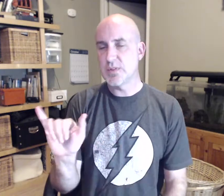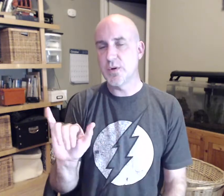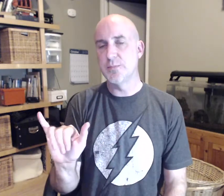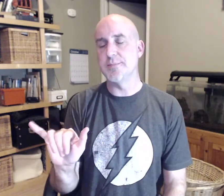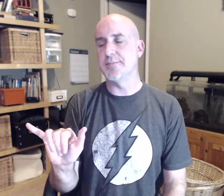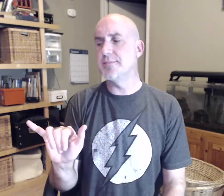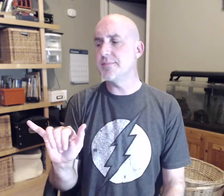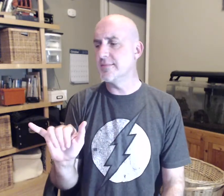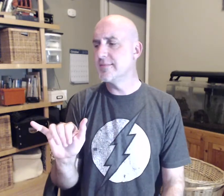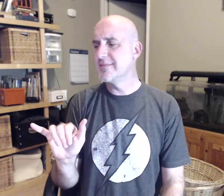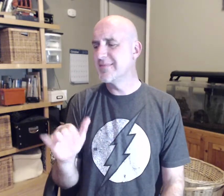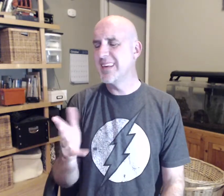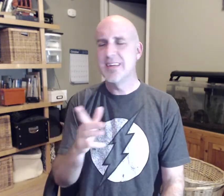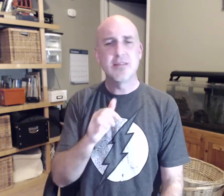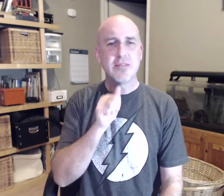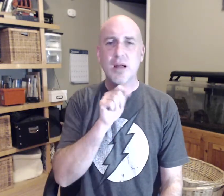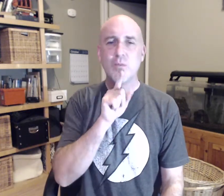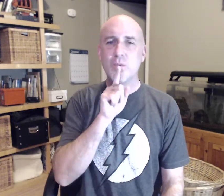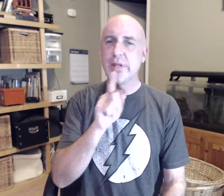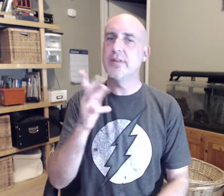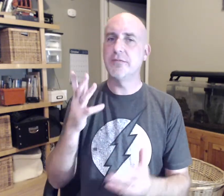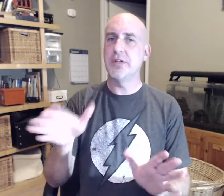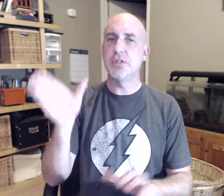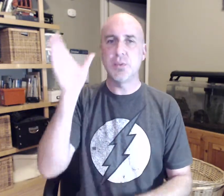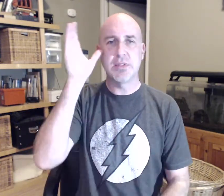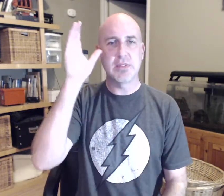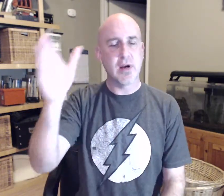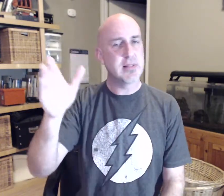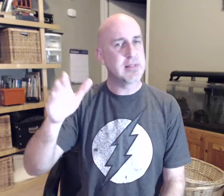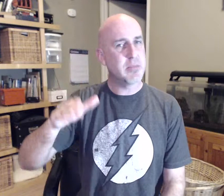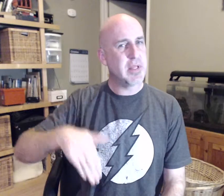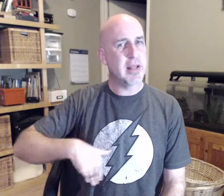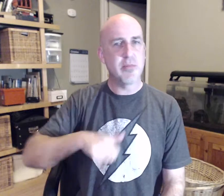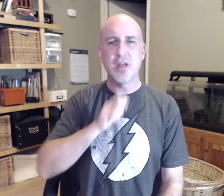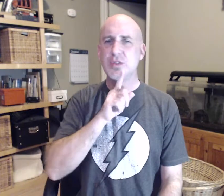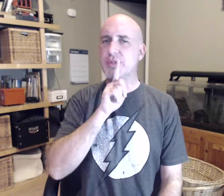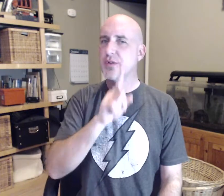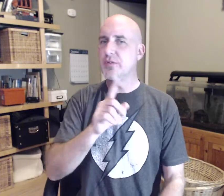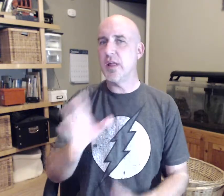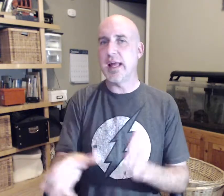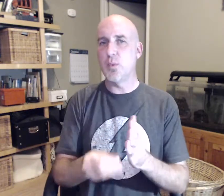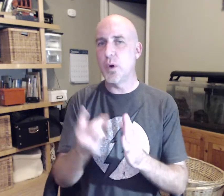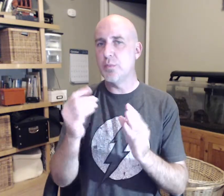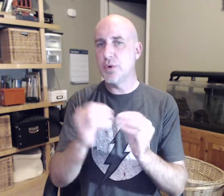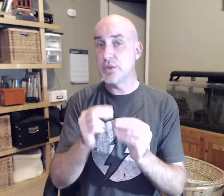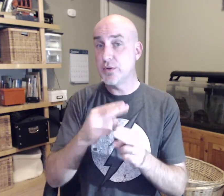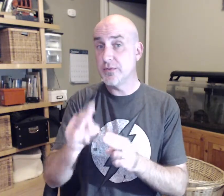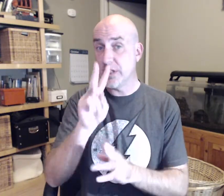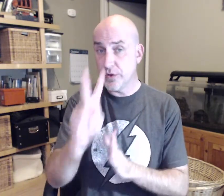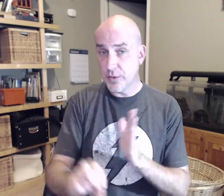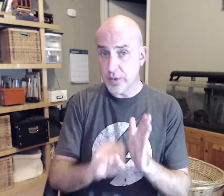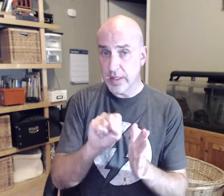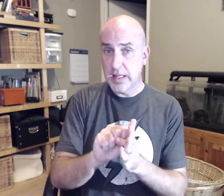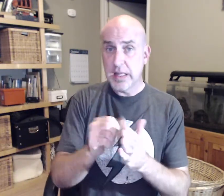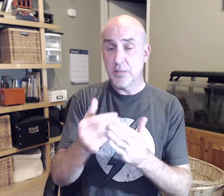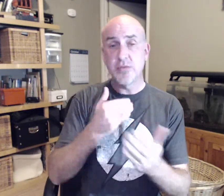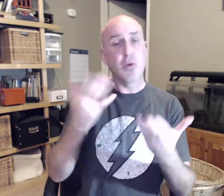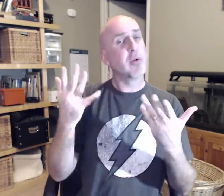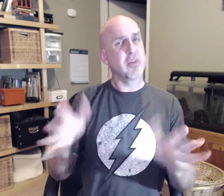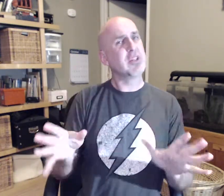So, not really finished with this concept yet. I'm not sure if I'll add one more short video. Before we're finished, I